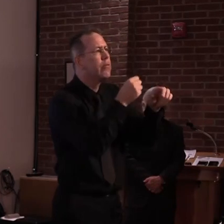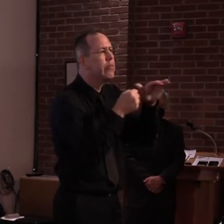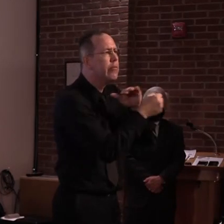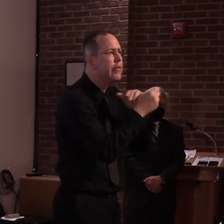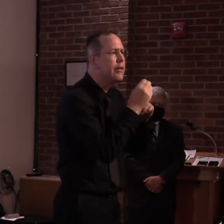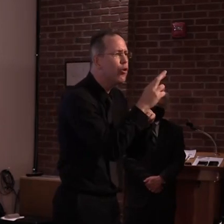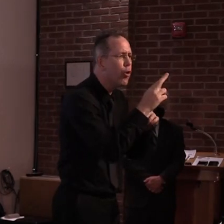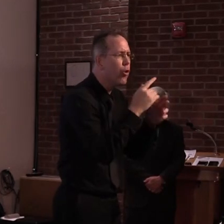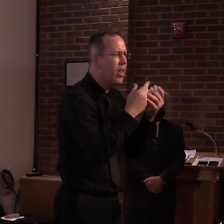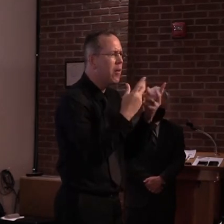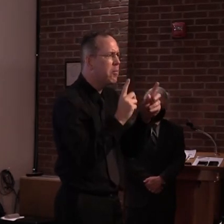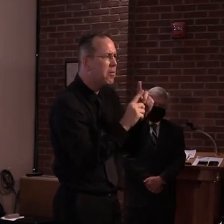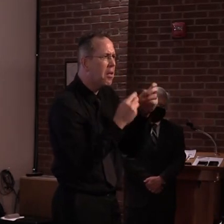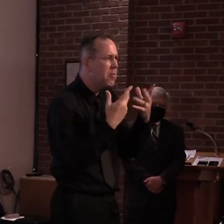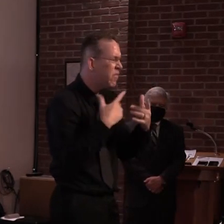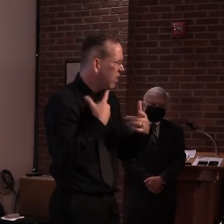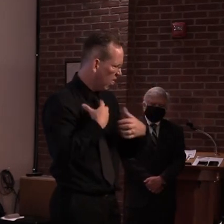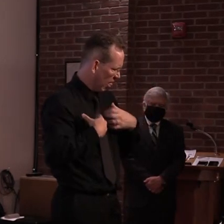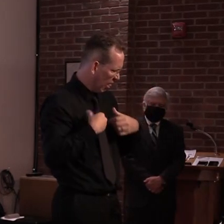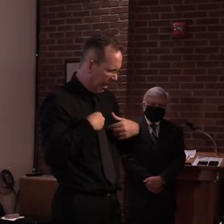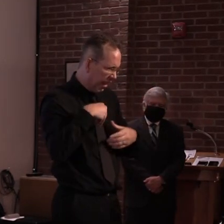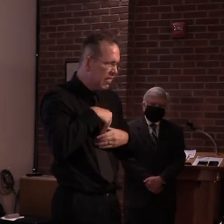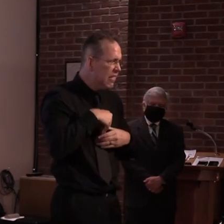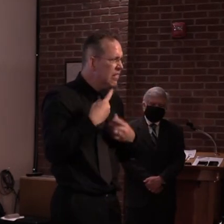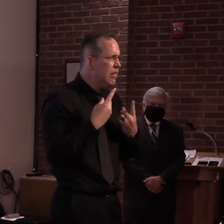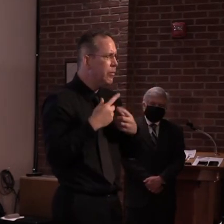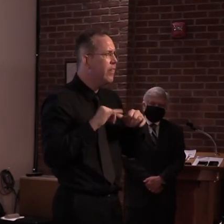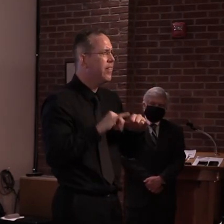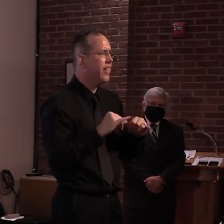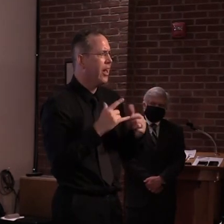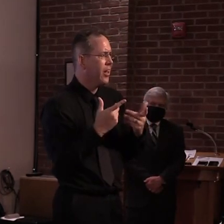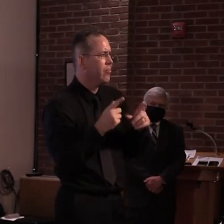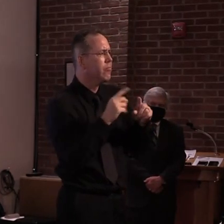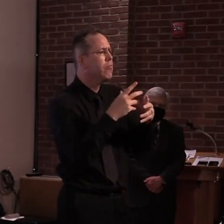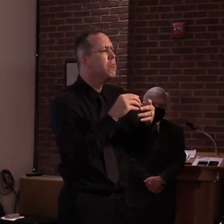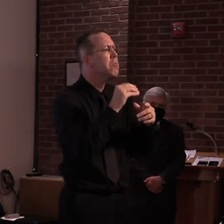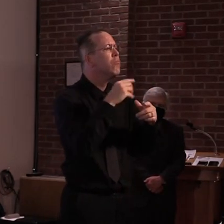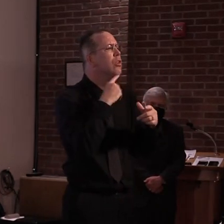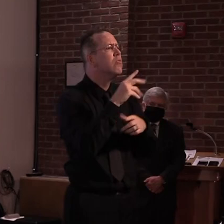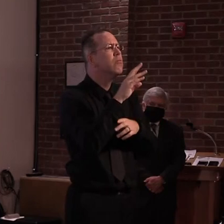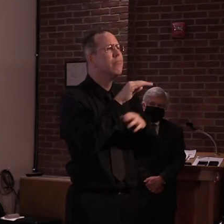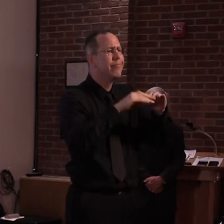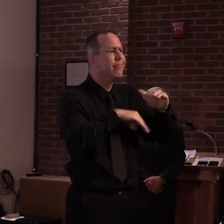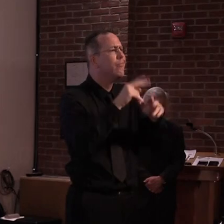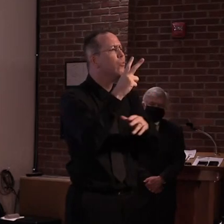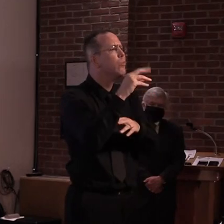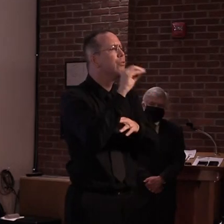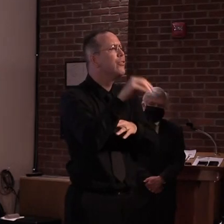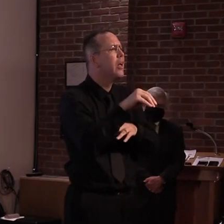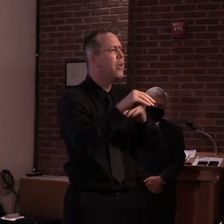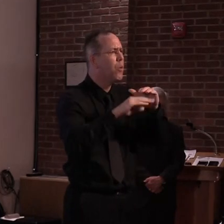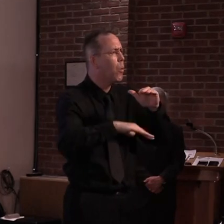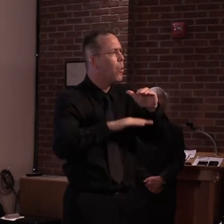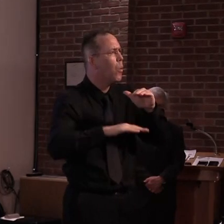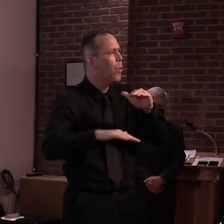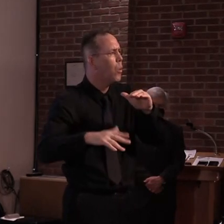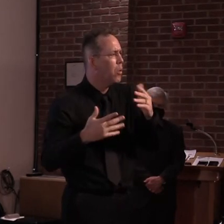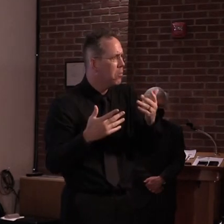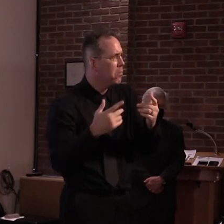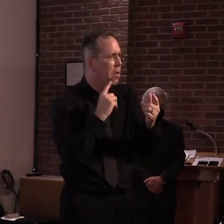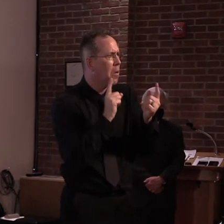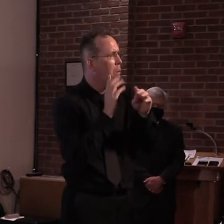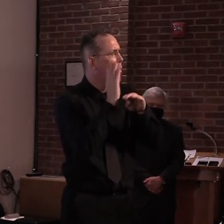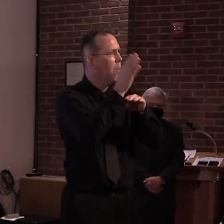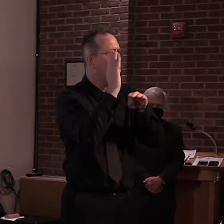facilities. This continues to hold stable, trending below 2%, down to even 1%, but trending within that very